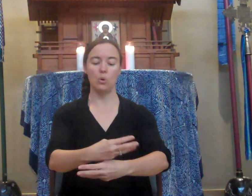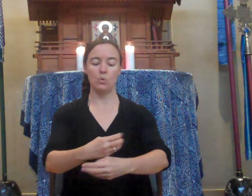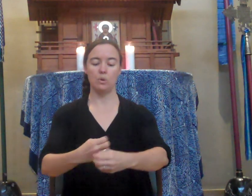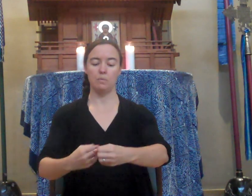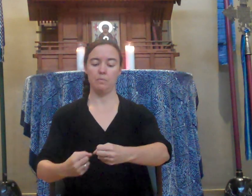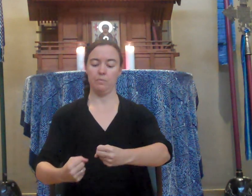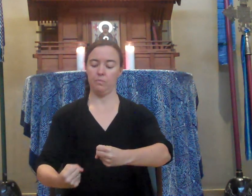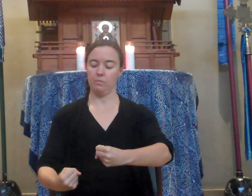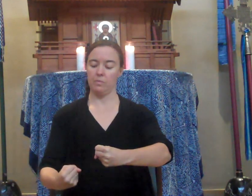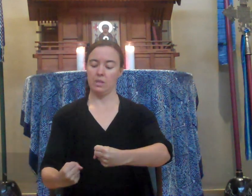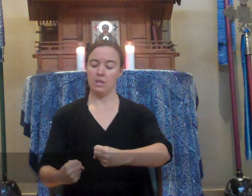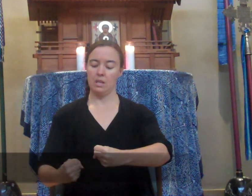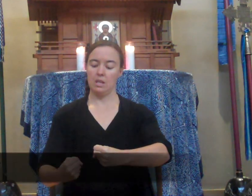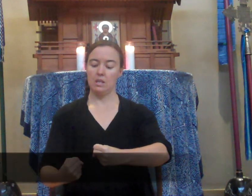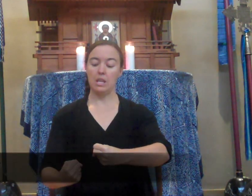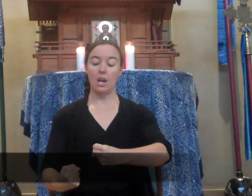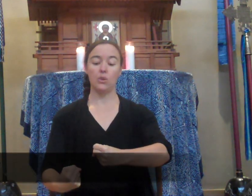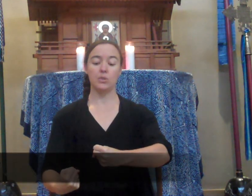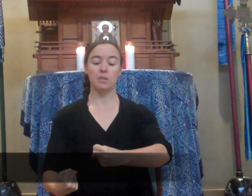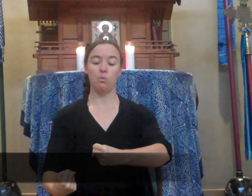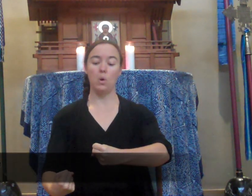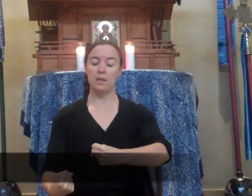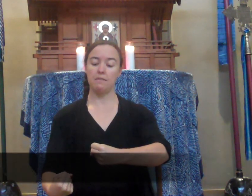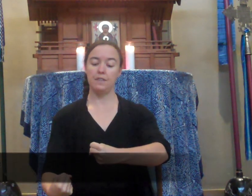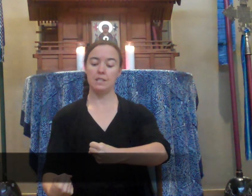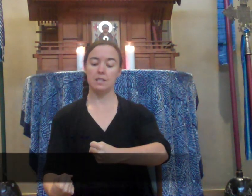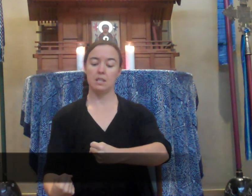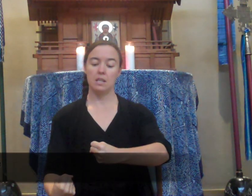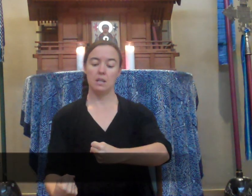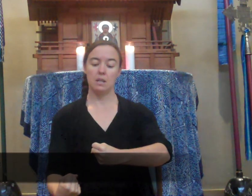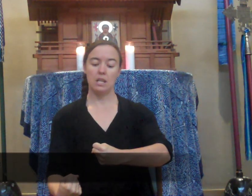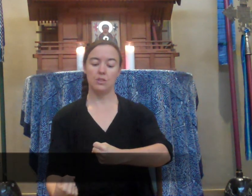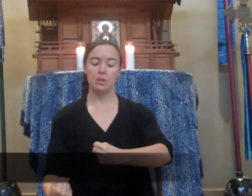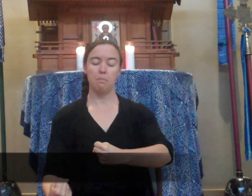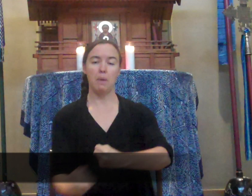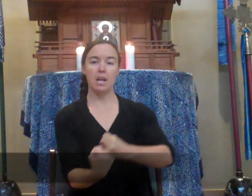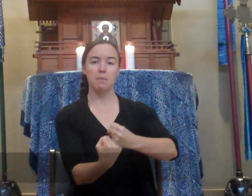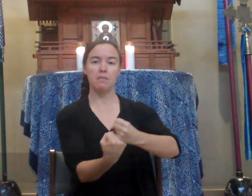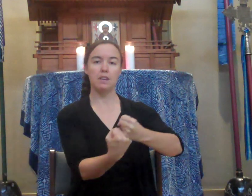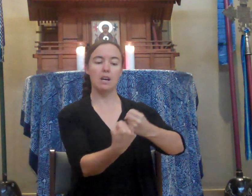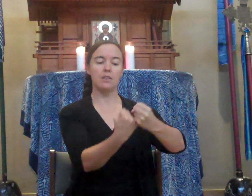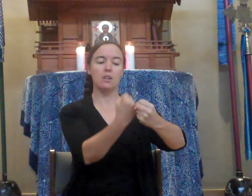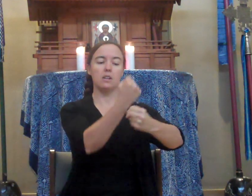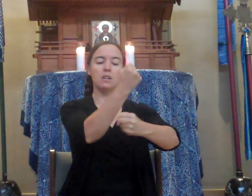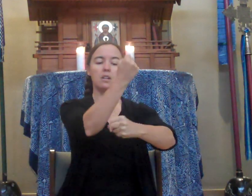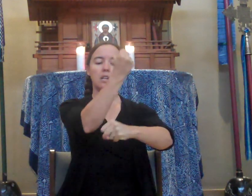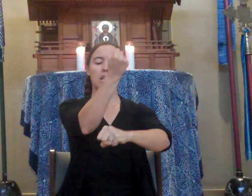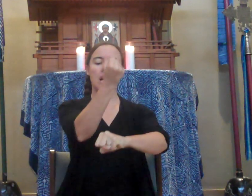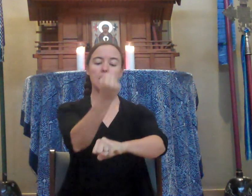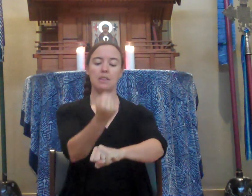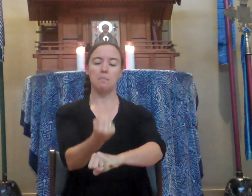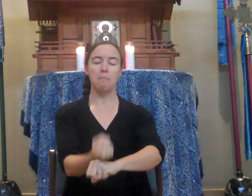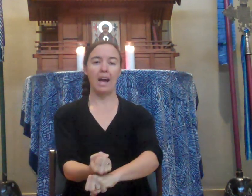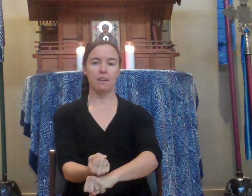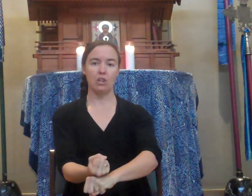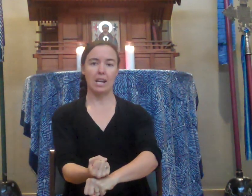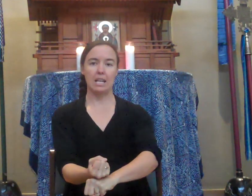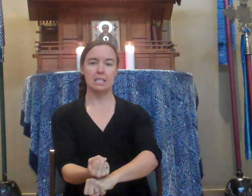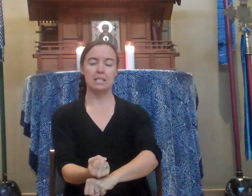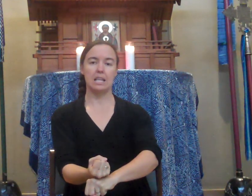Cornerstone. The knuckles of one fist hit the bottom of the other, and then the back of your hands